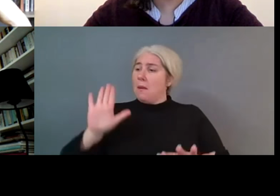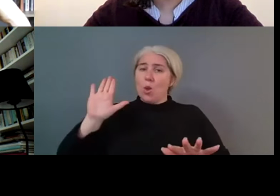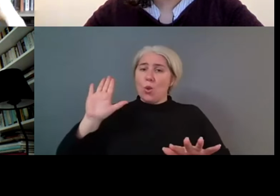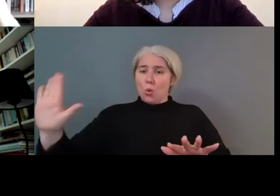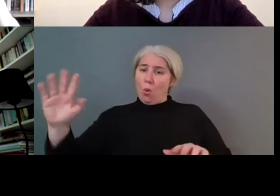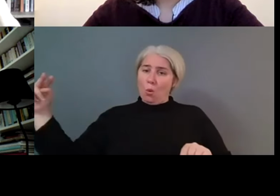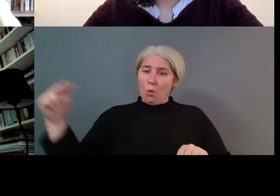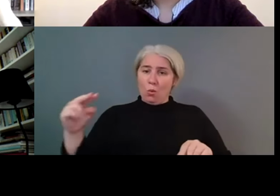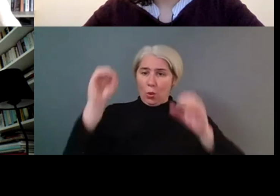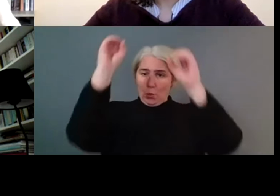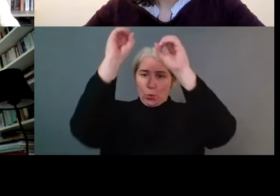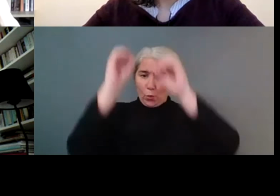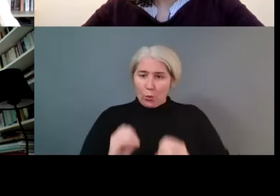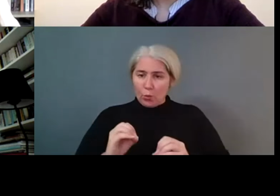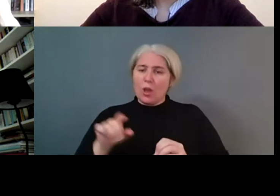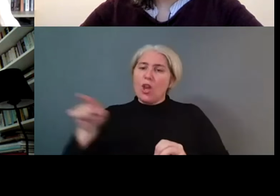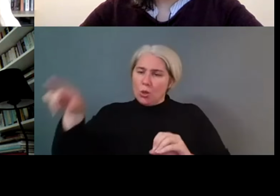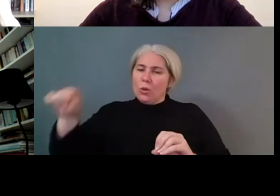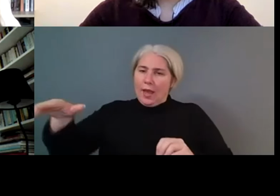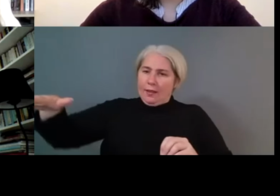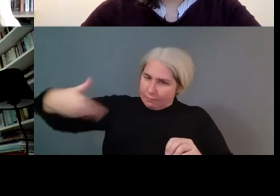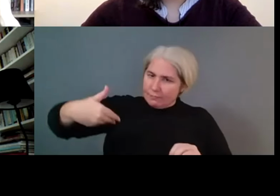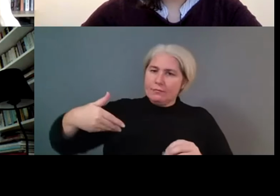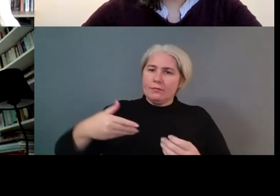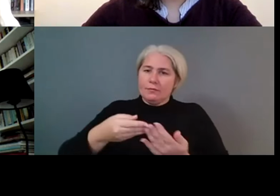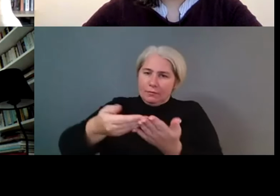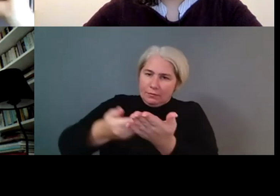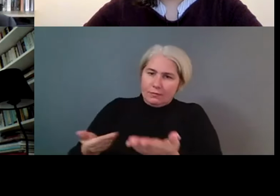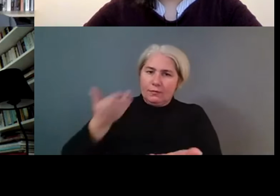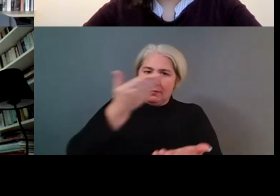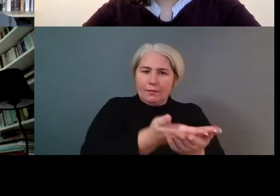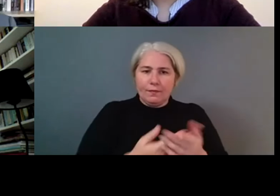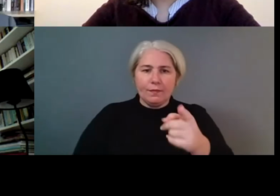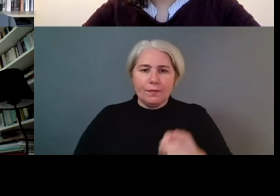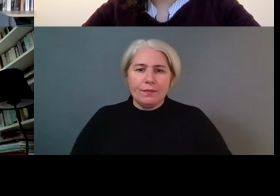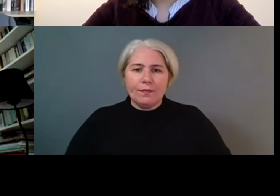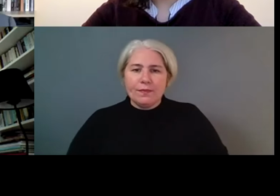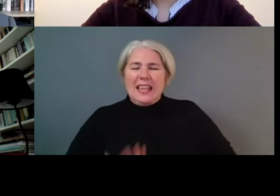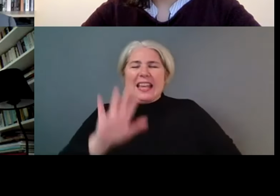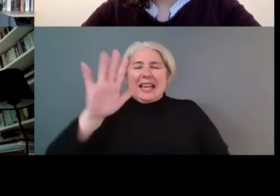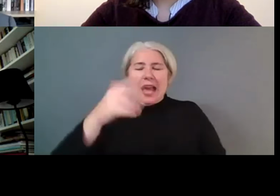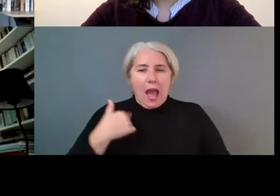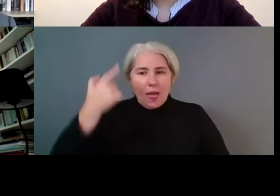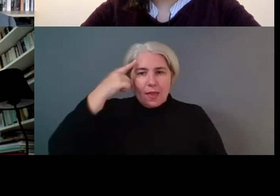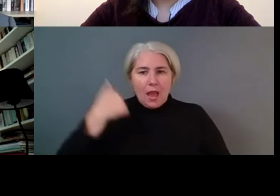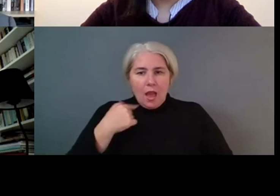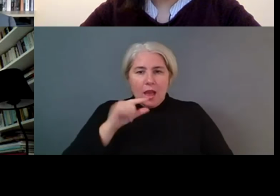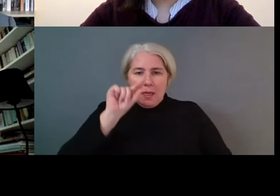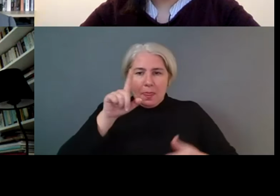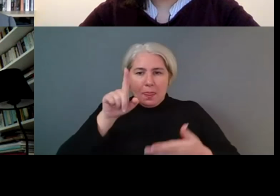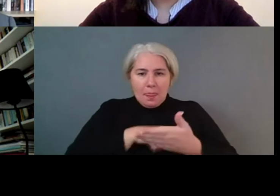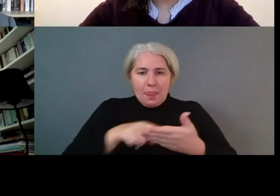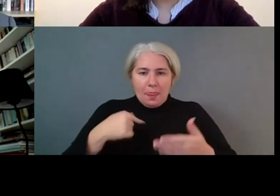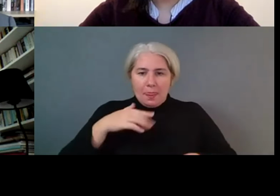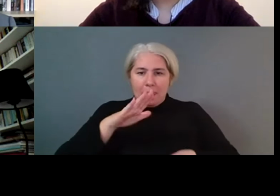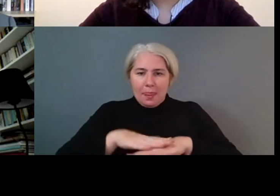country. Thank you, Dragan. I was just to add, probably I misled it a little bit when I said that the alternative